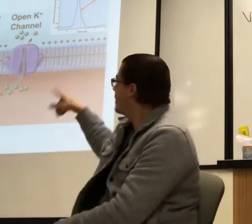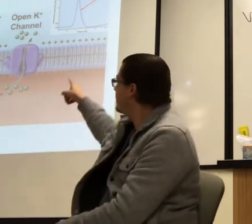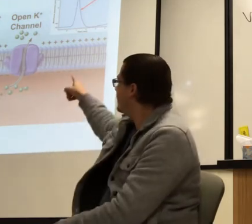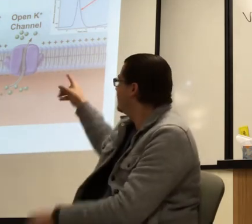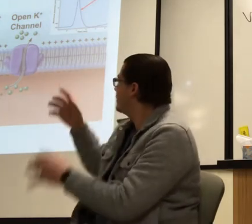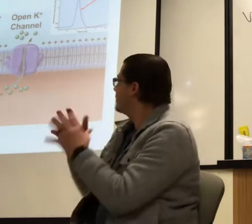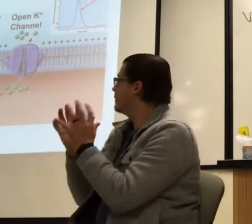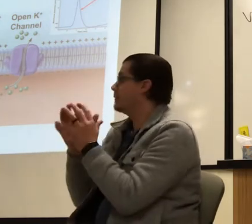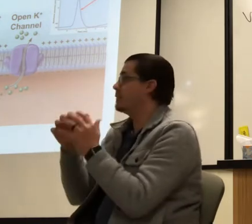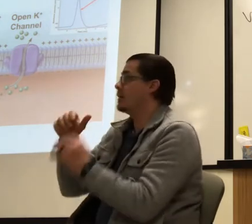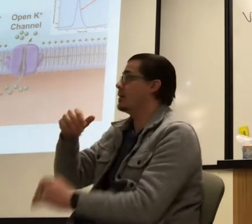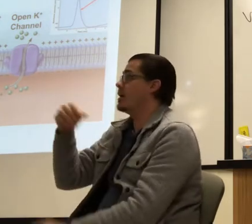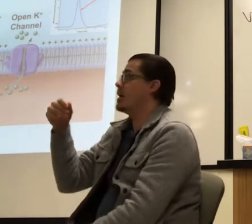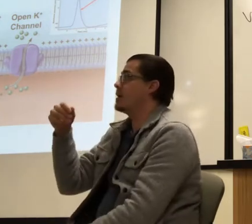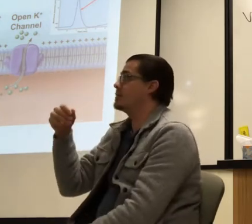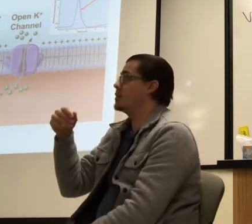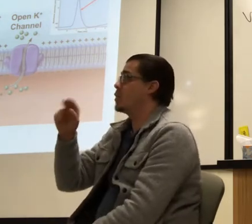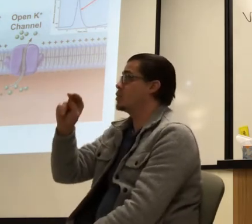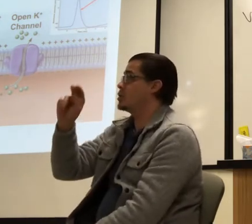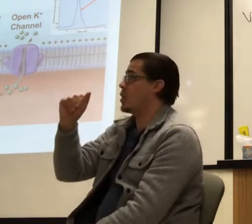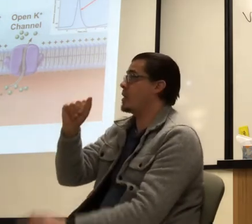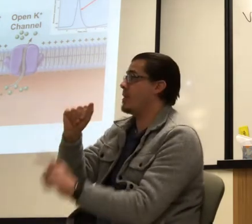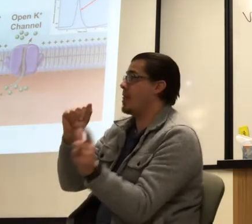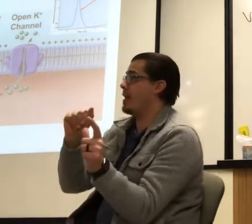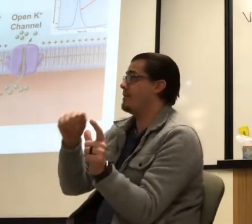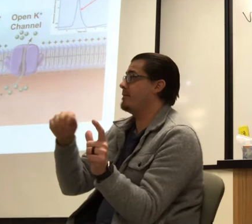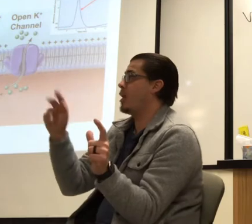and a voltage-gated potassium channel.